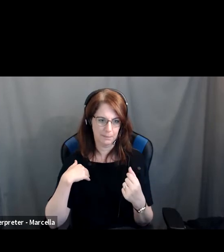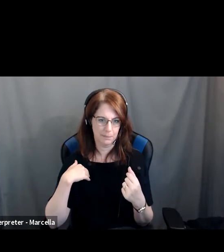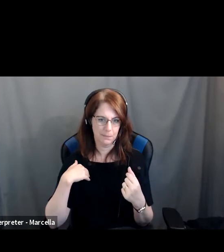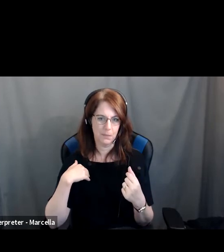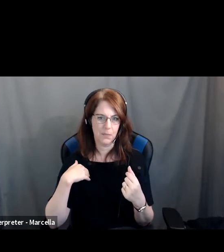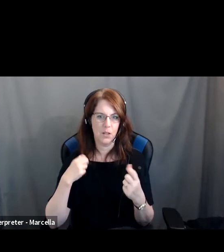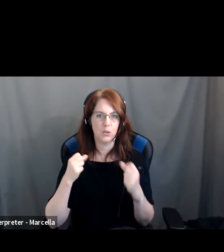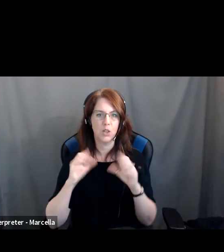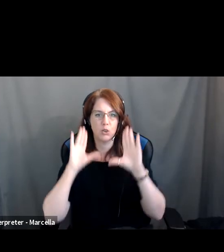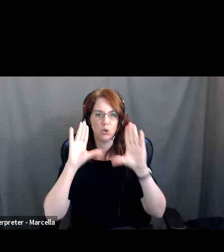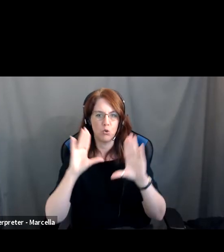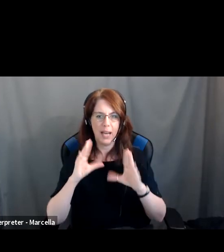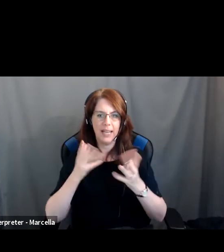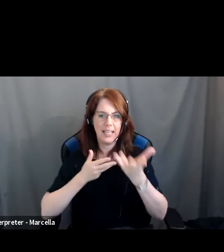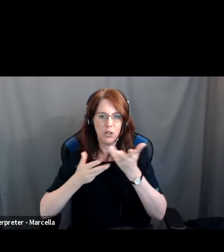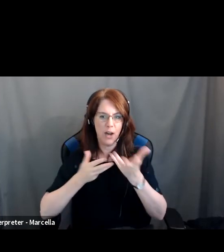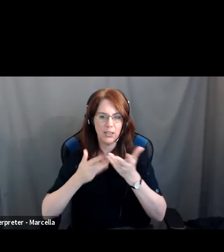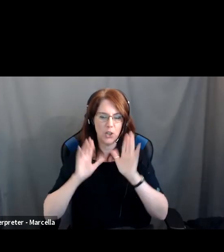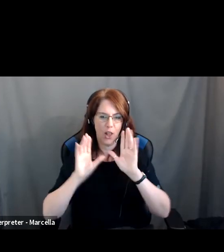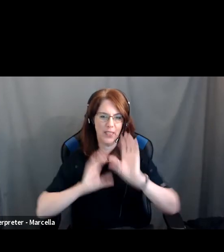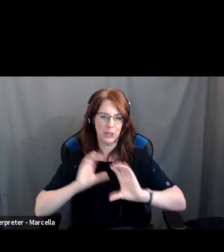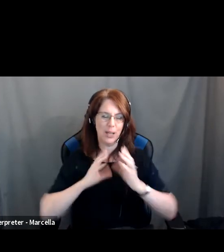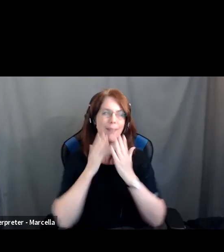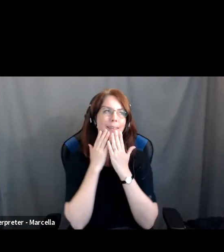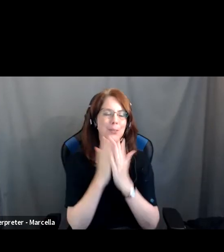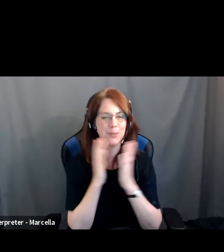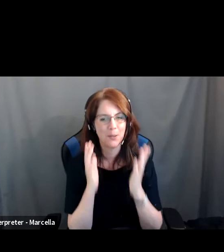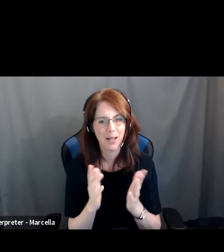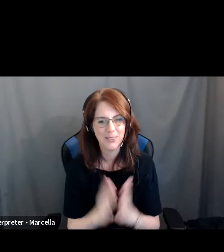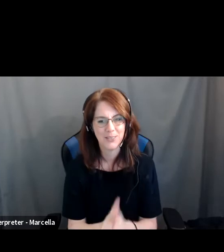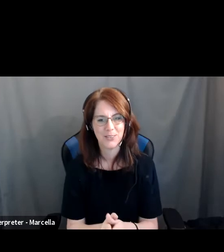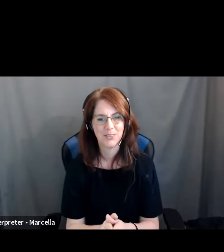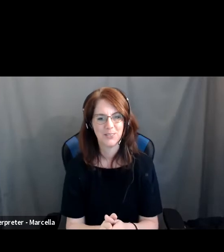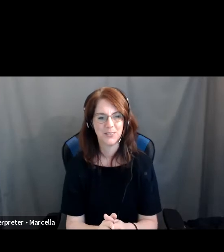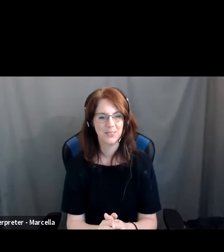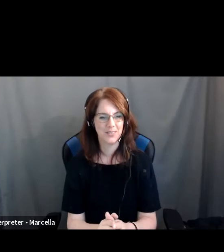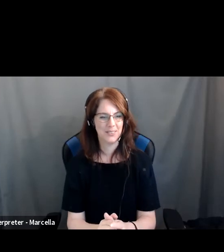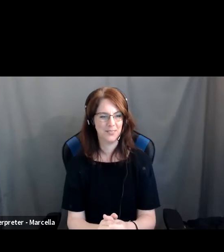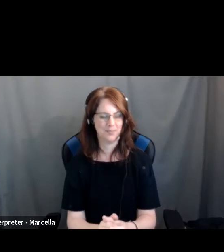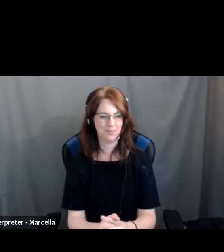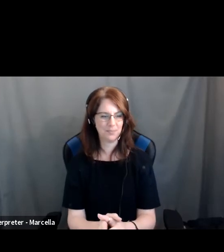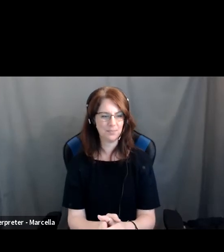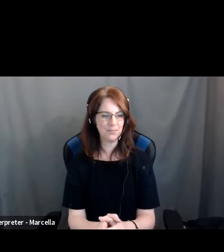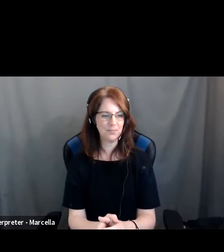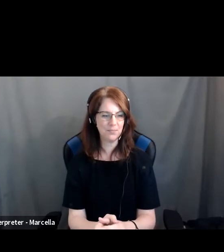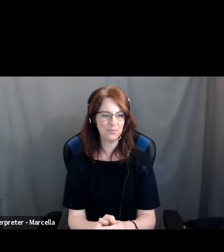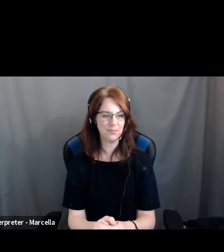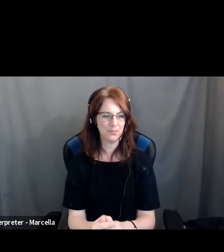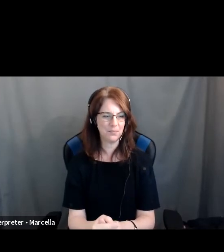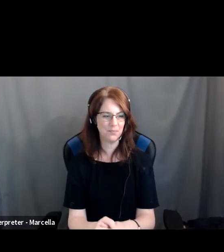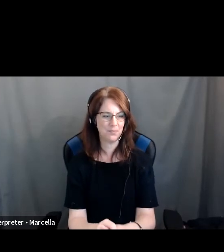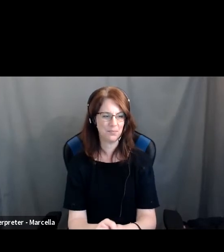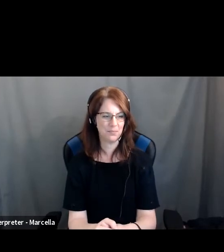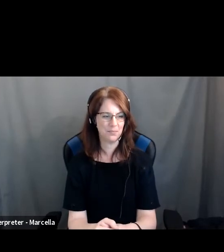been such great interaction on the chat, so thank you so much for doing that. So we